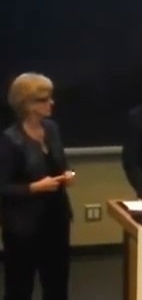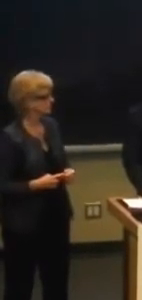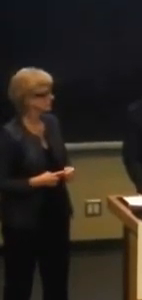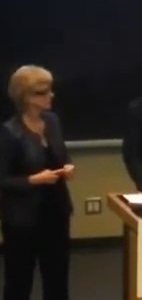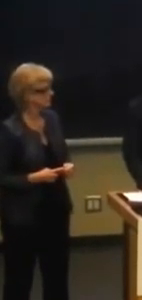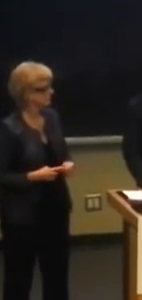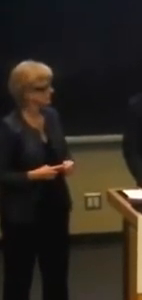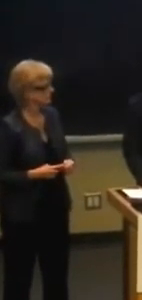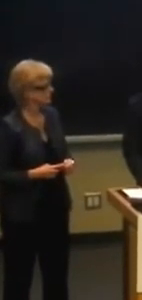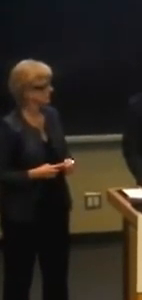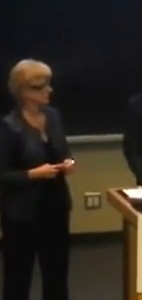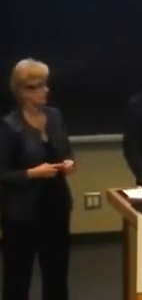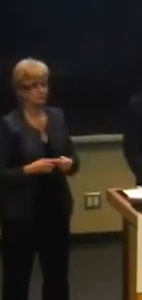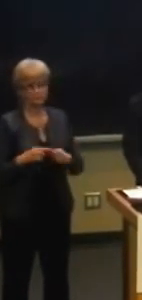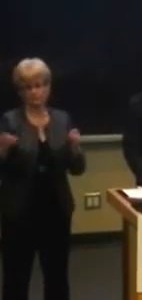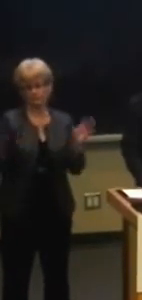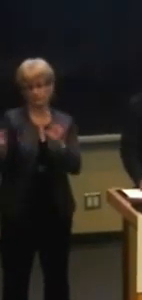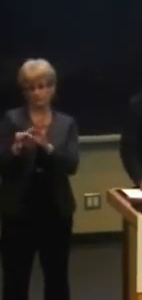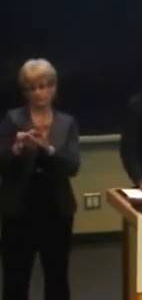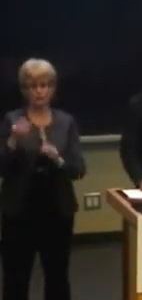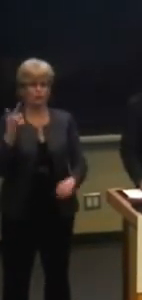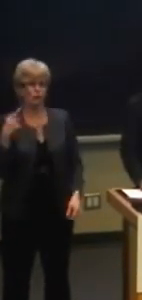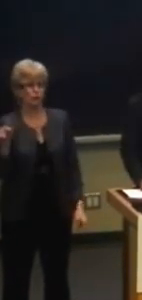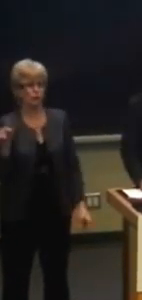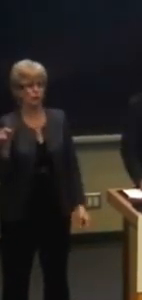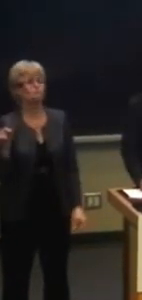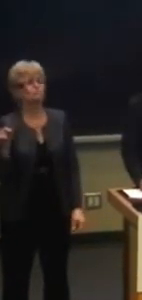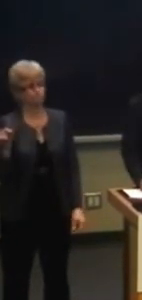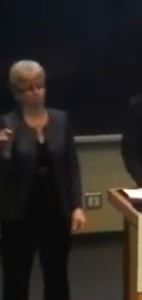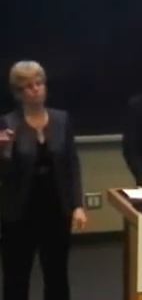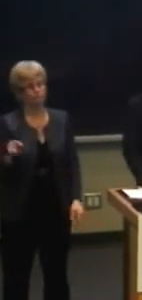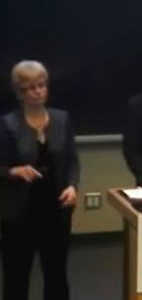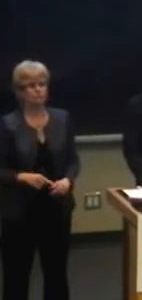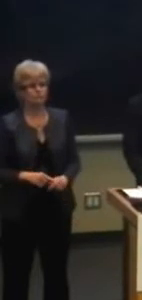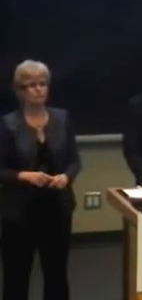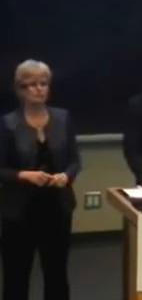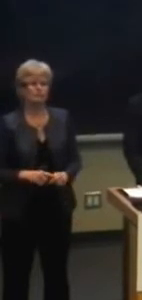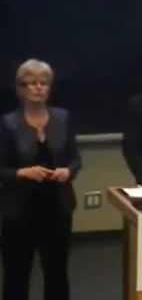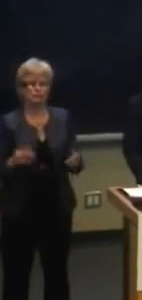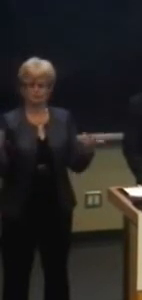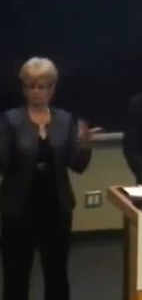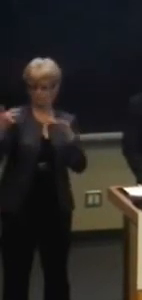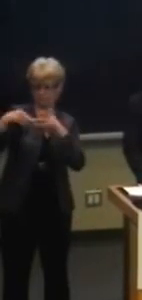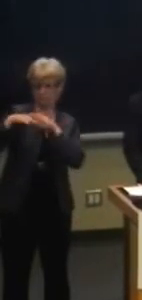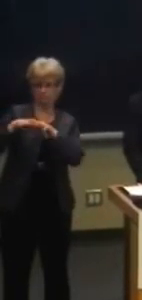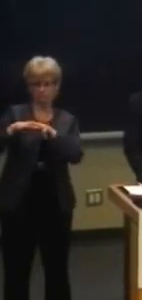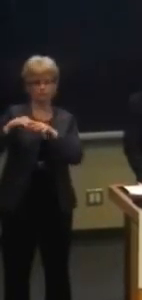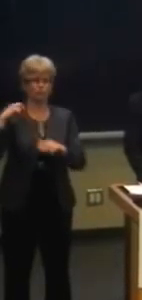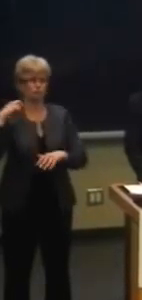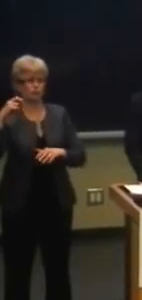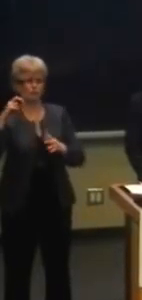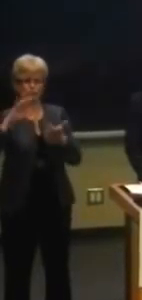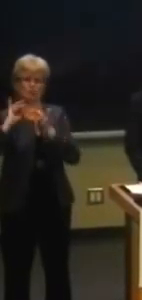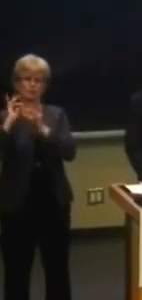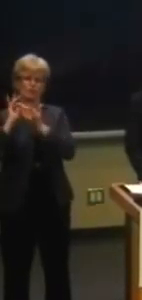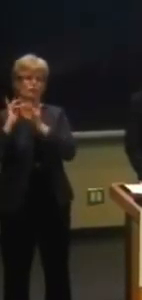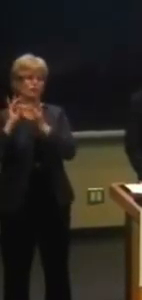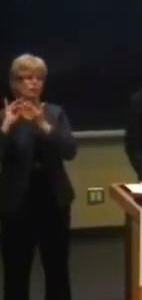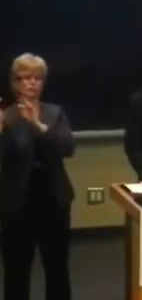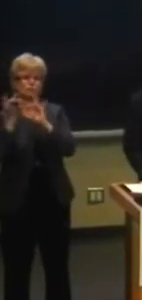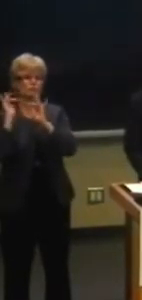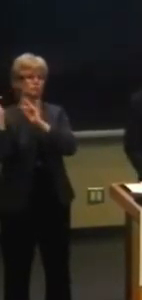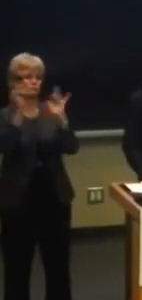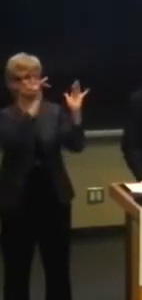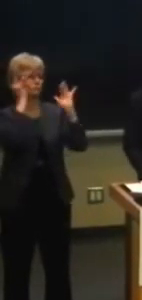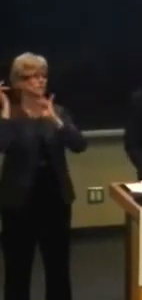Working more closely with Go, absolutely. You know, becoming a more integrated transit network, whether we're